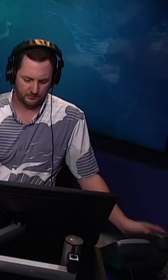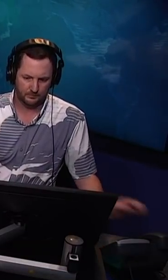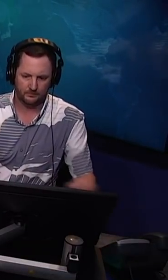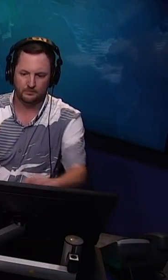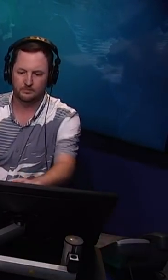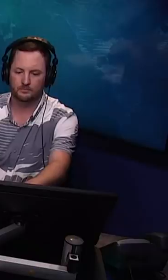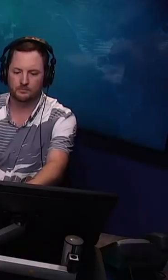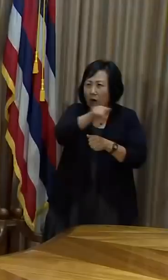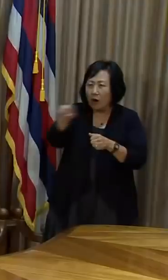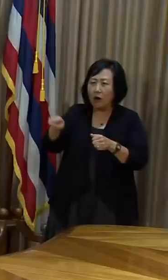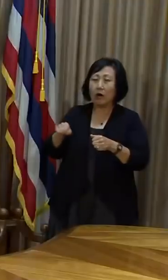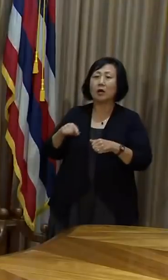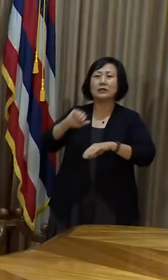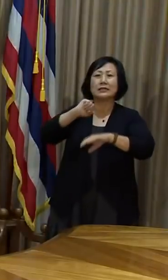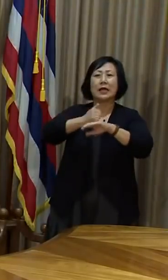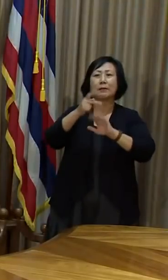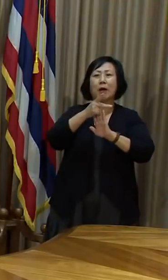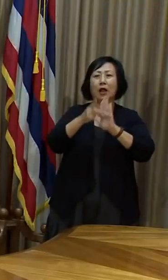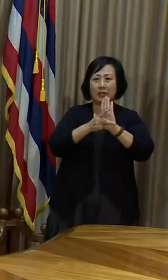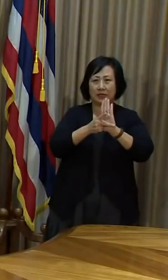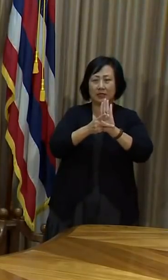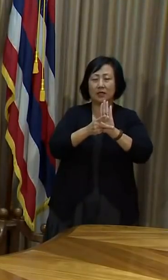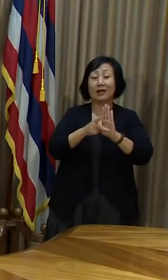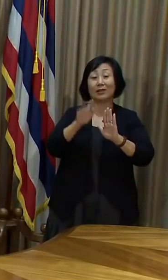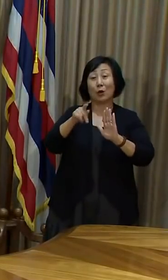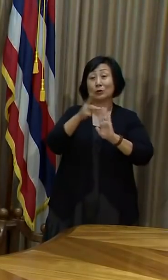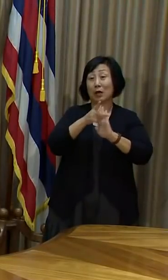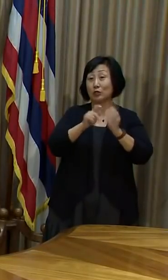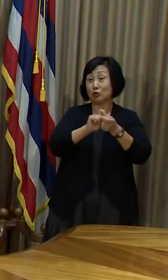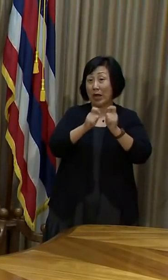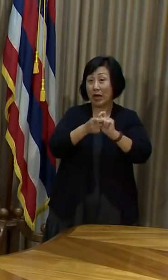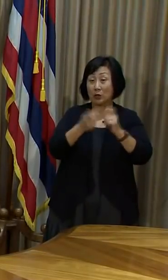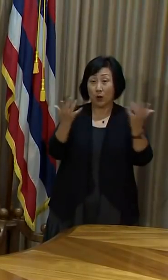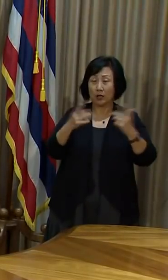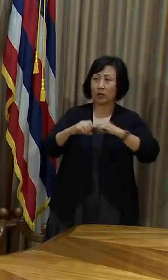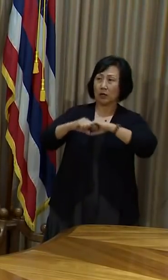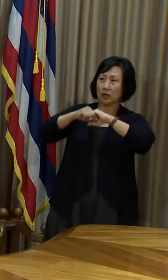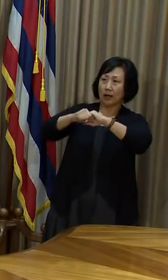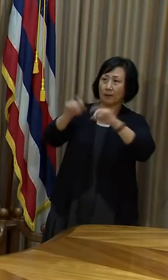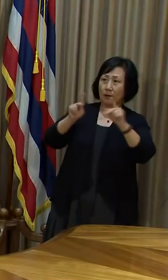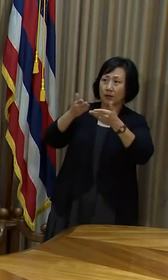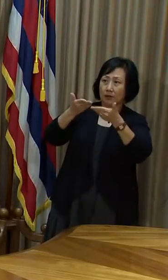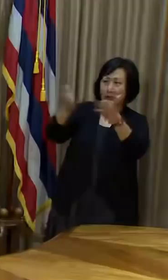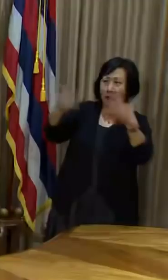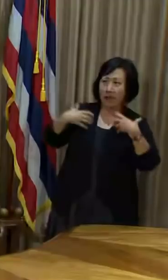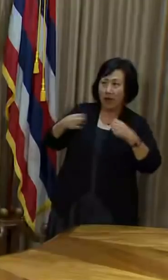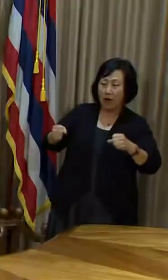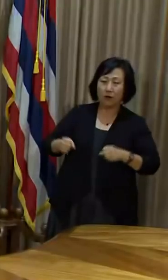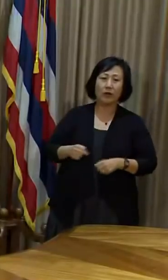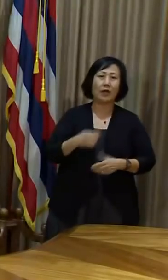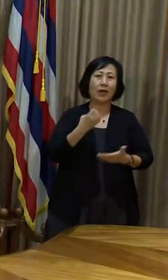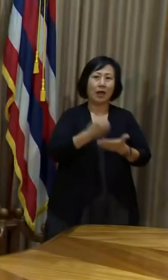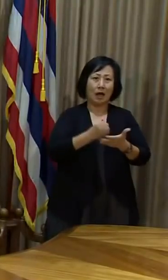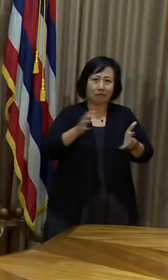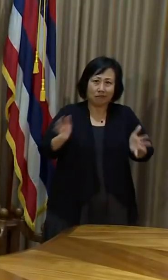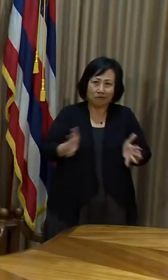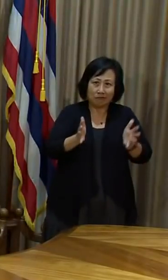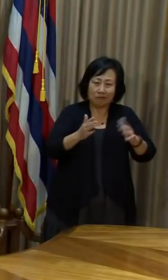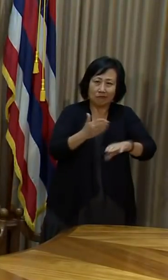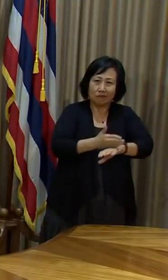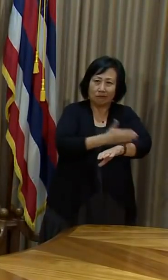mayors. They're discussing new changes to the state's COVID rules on travel and gatherings. Let's listen in. Economy and sustain